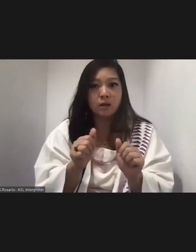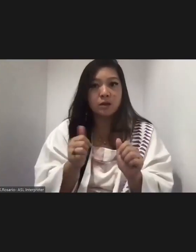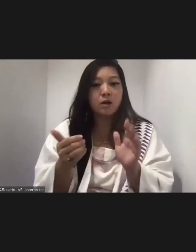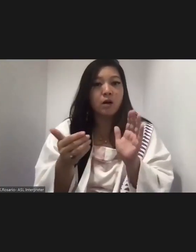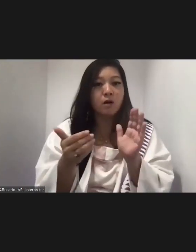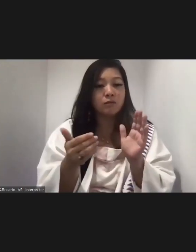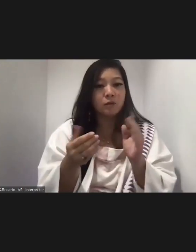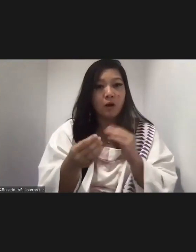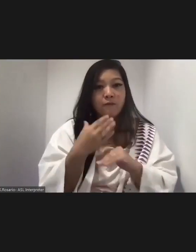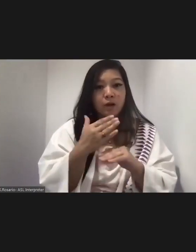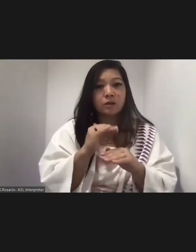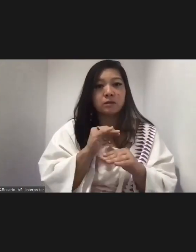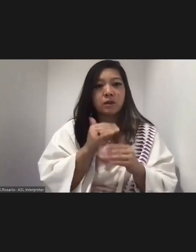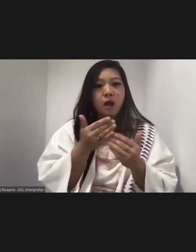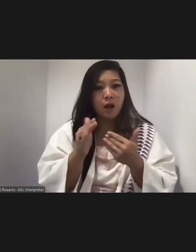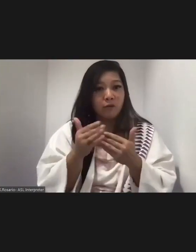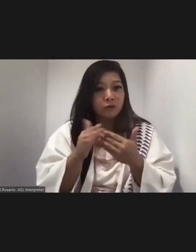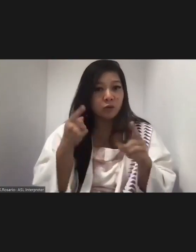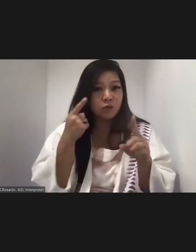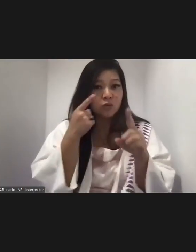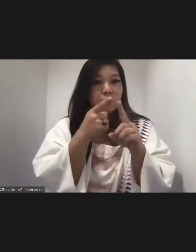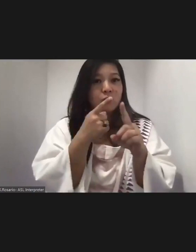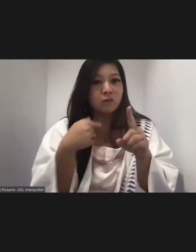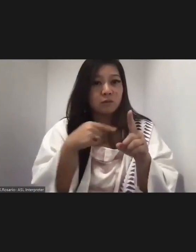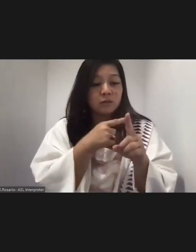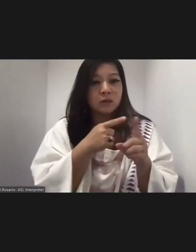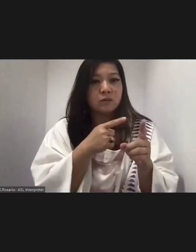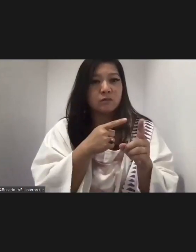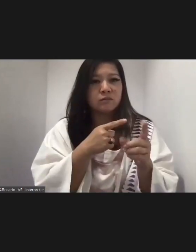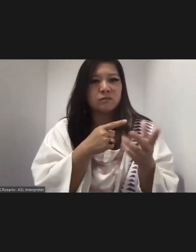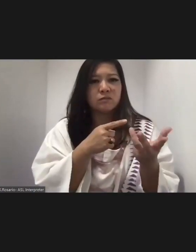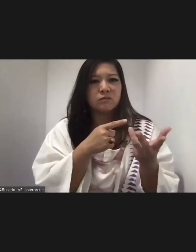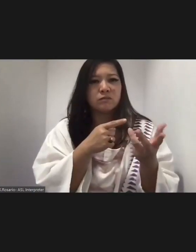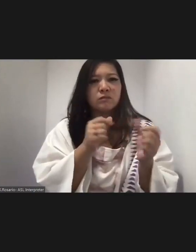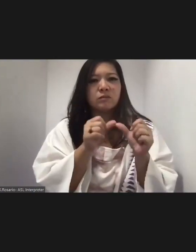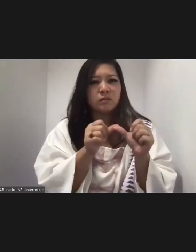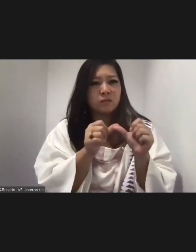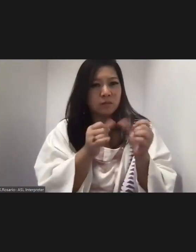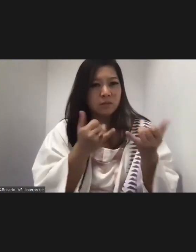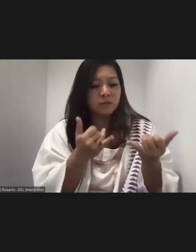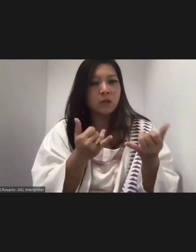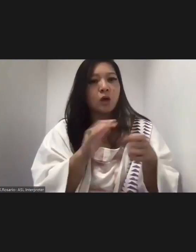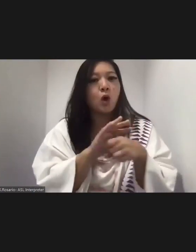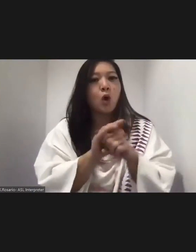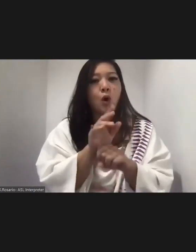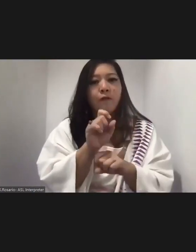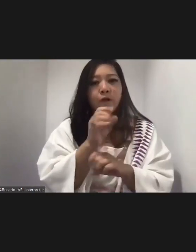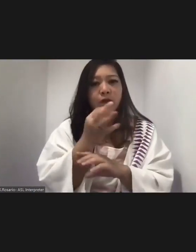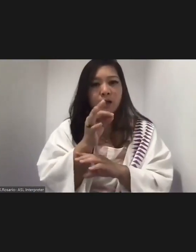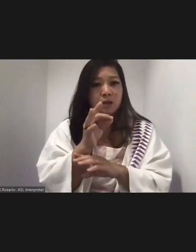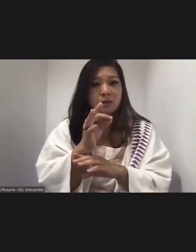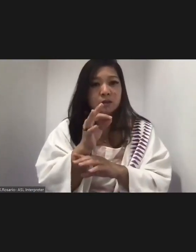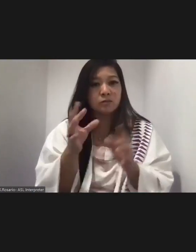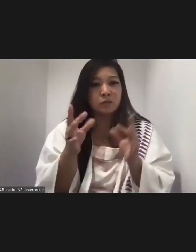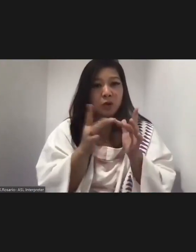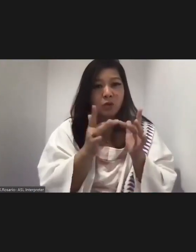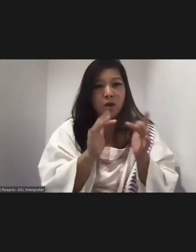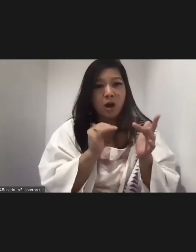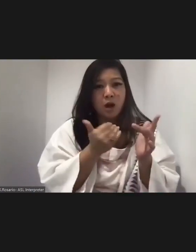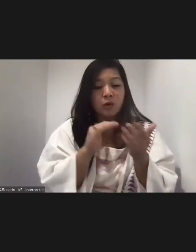after accomplishing our path to half was contingent upon COVID-19 transmission within our